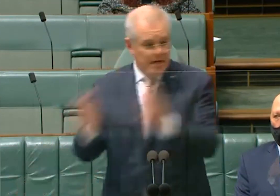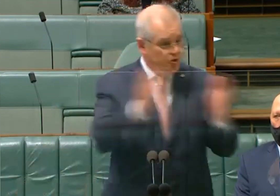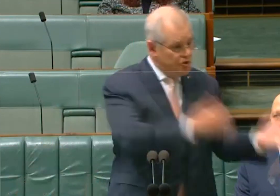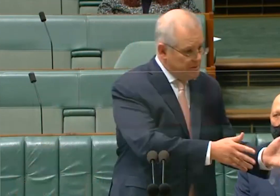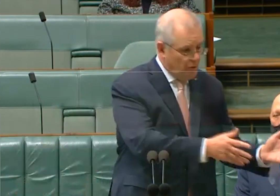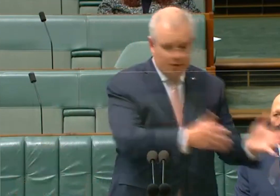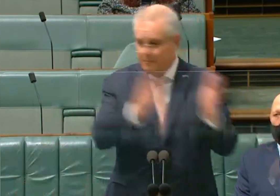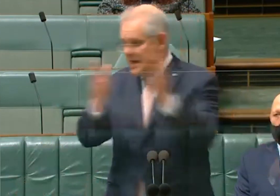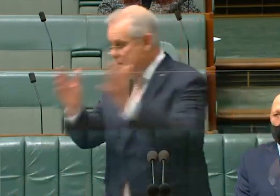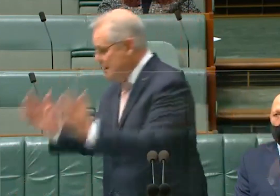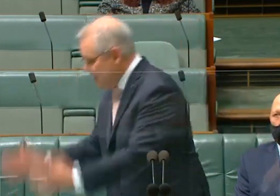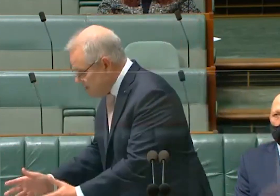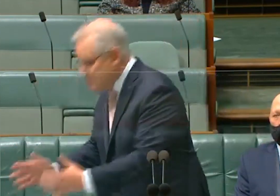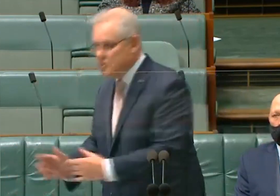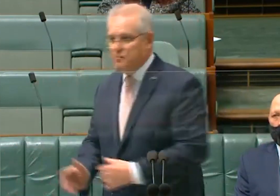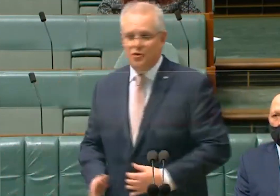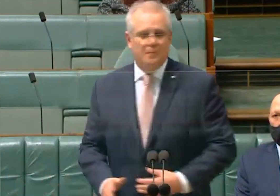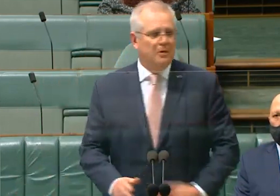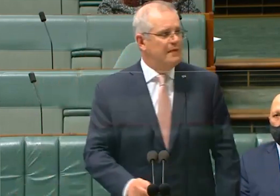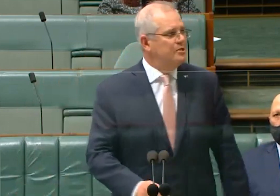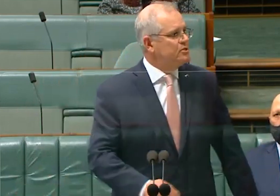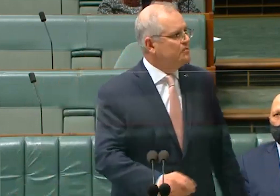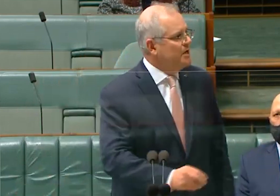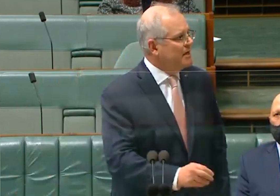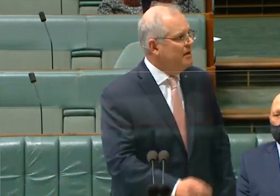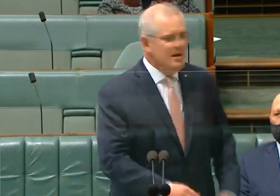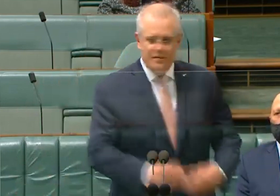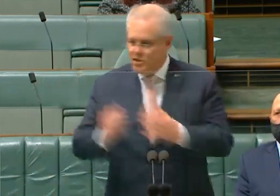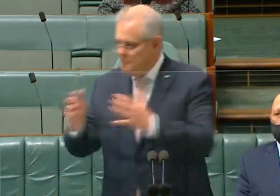know that it cost us as taxpayers over